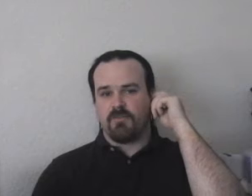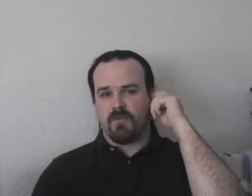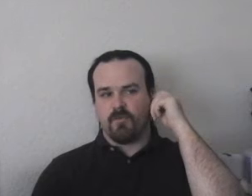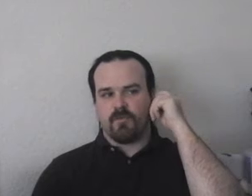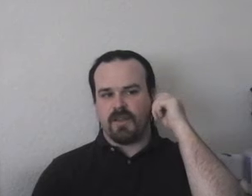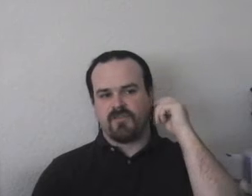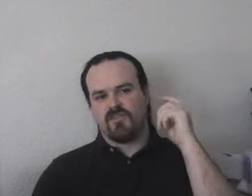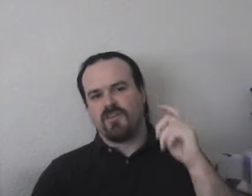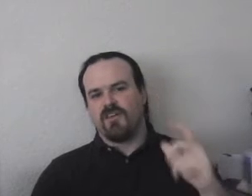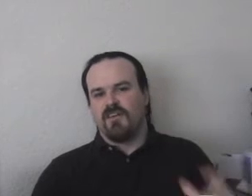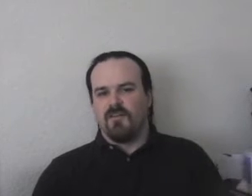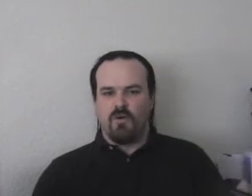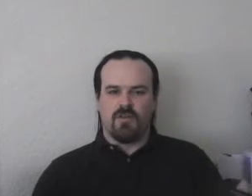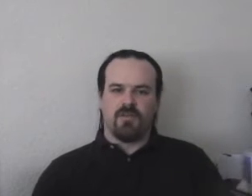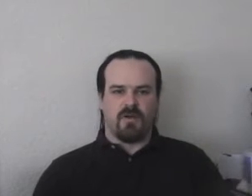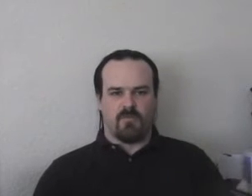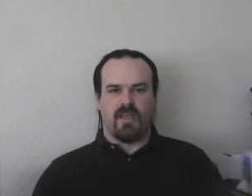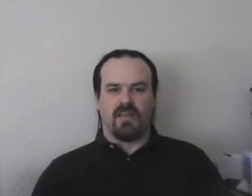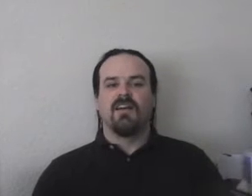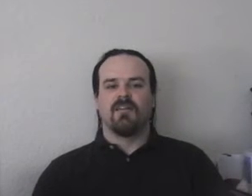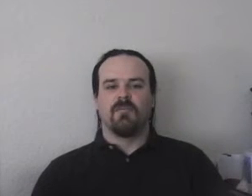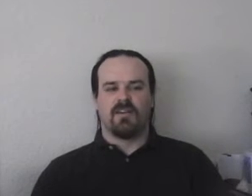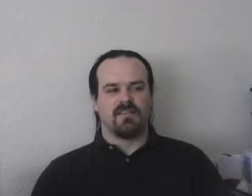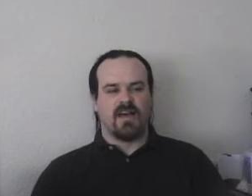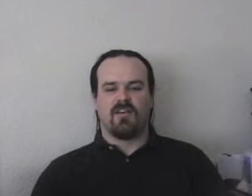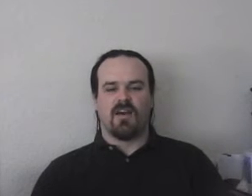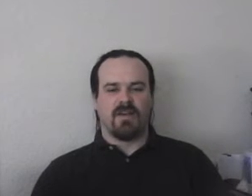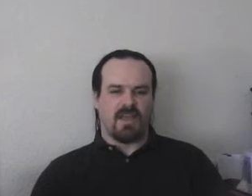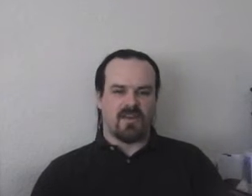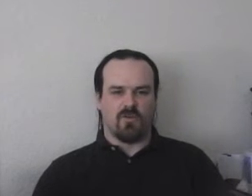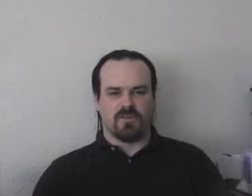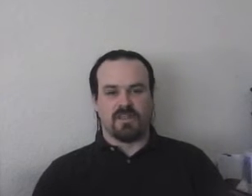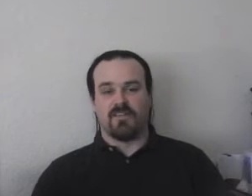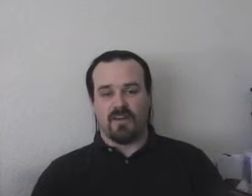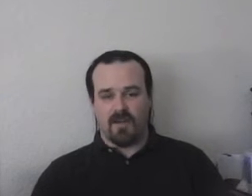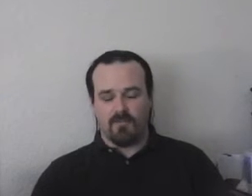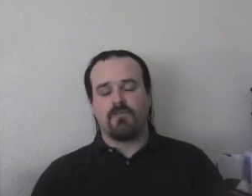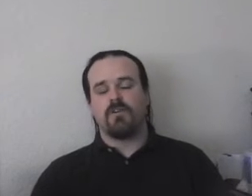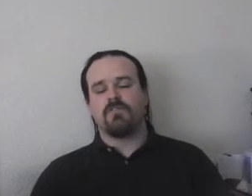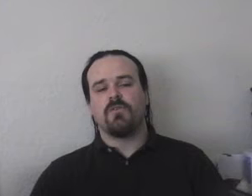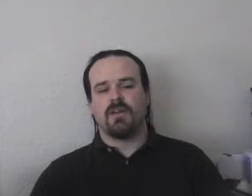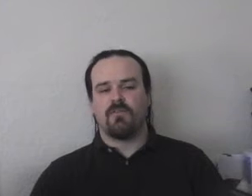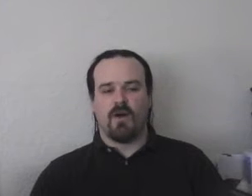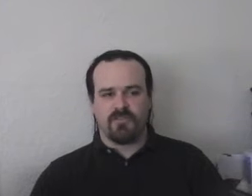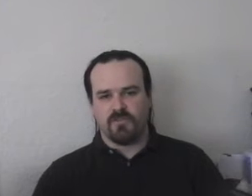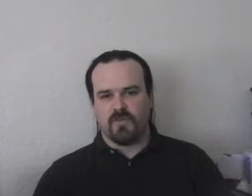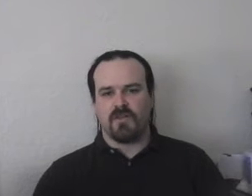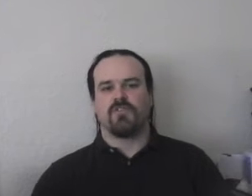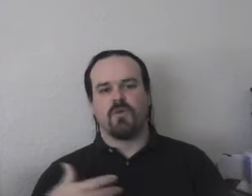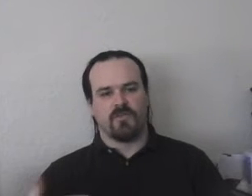probably reflects poorly upon me, because how come I can't hold a steady job? Well, for those of you that have watched those videos, you also